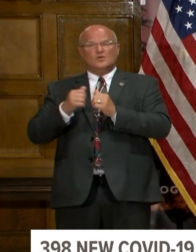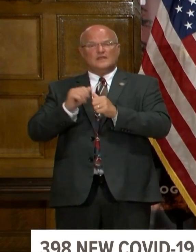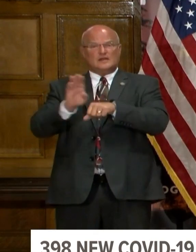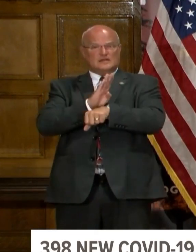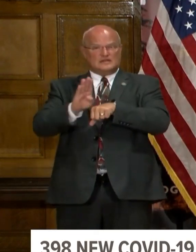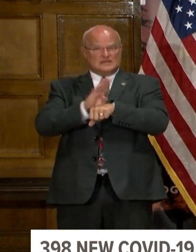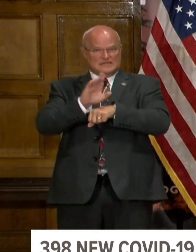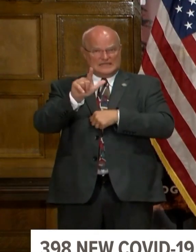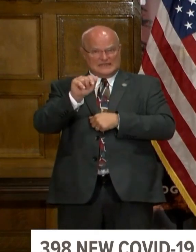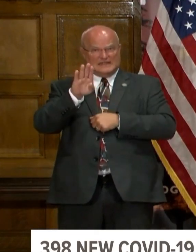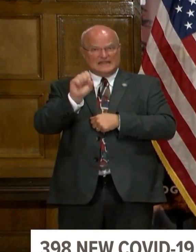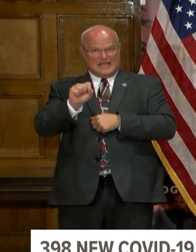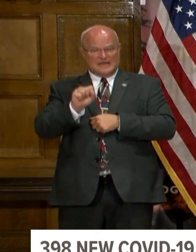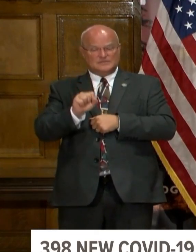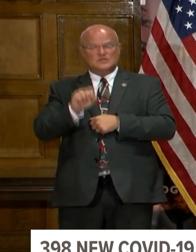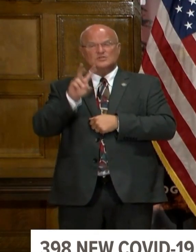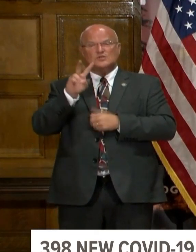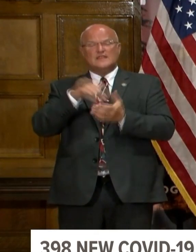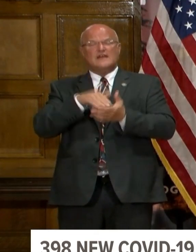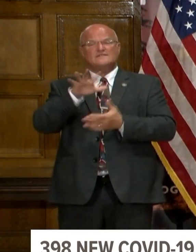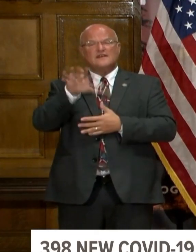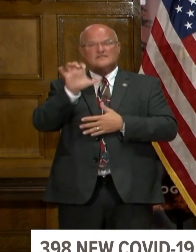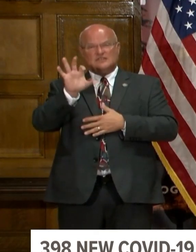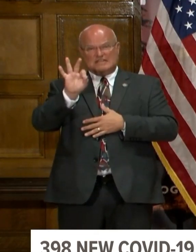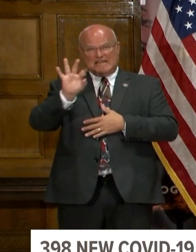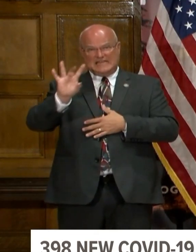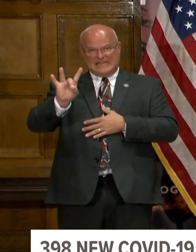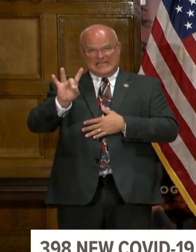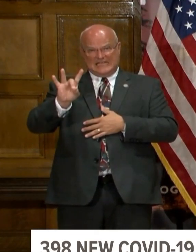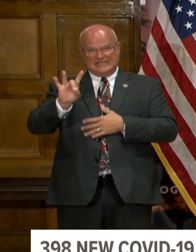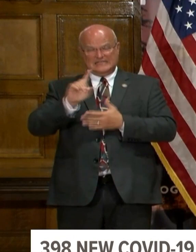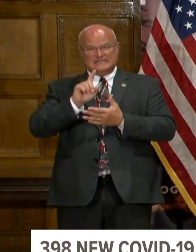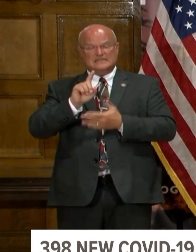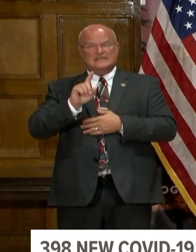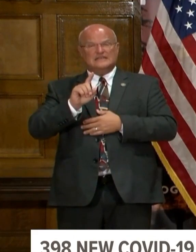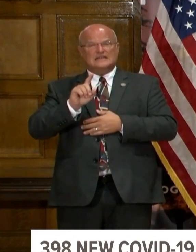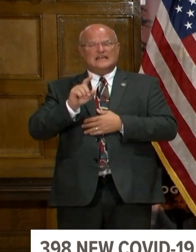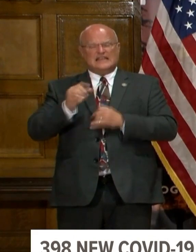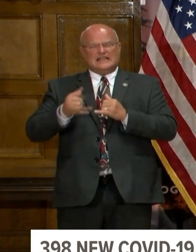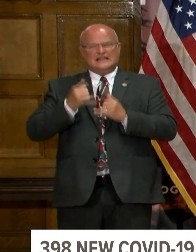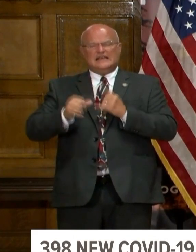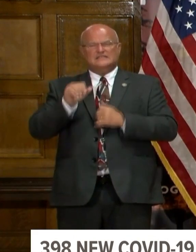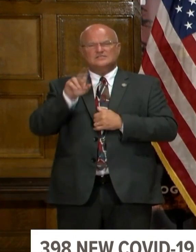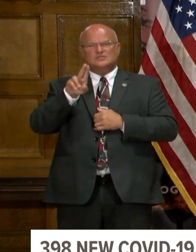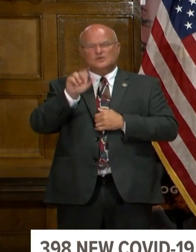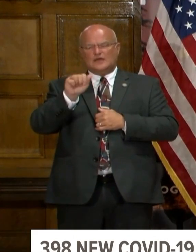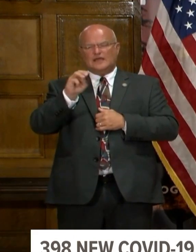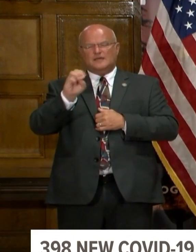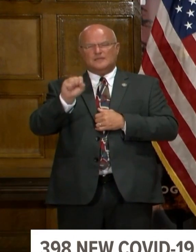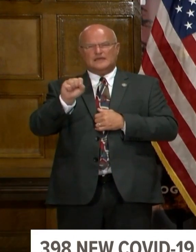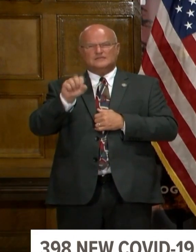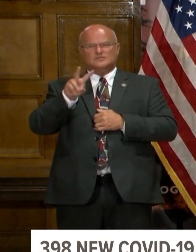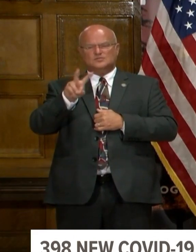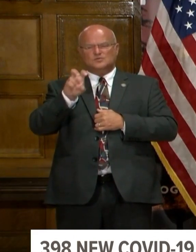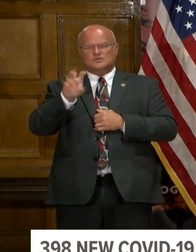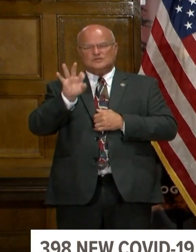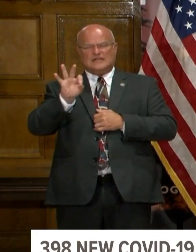commercial laboratories that have done 2,598, and lastly, UAMS at